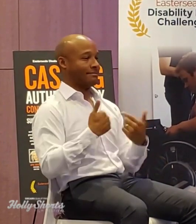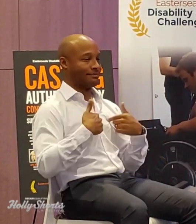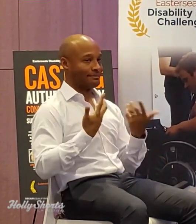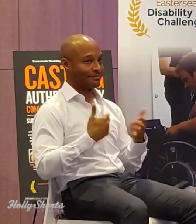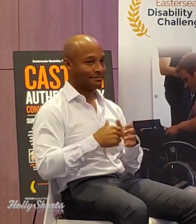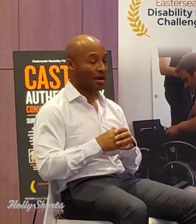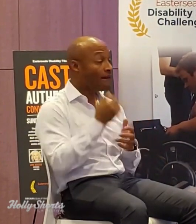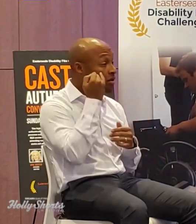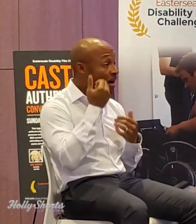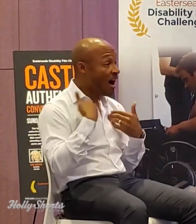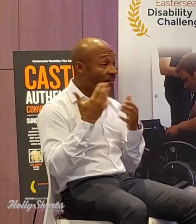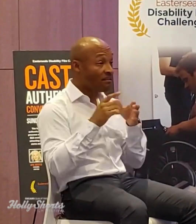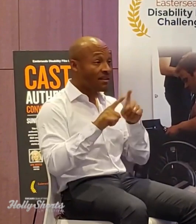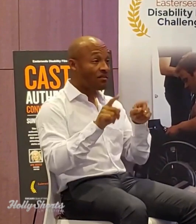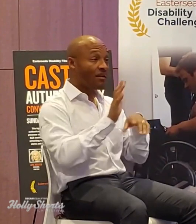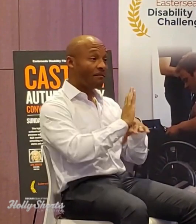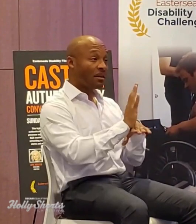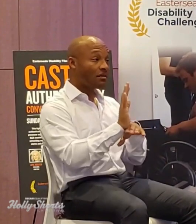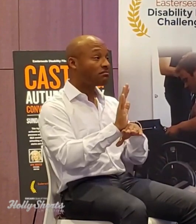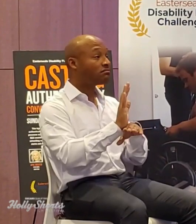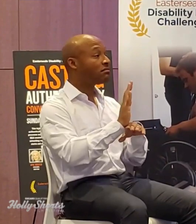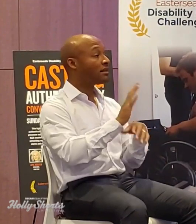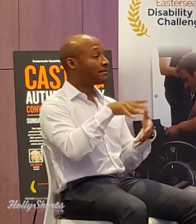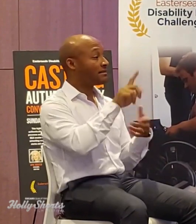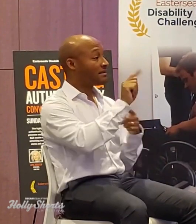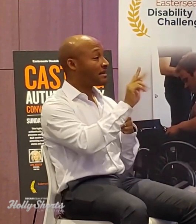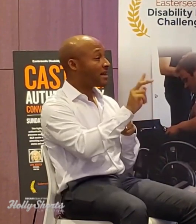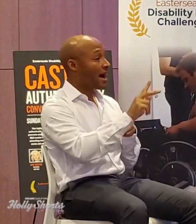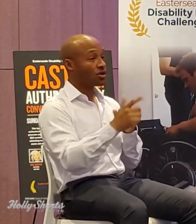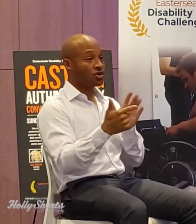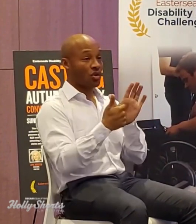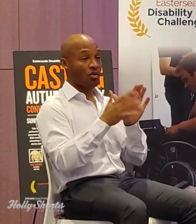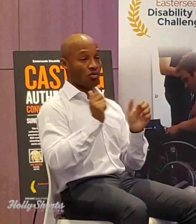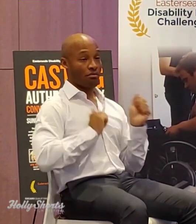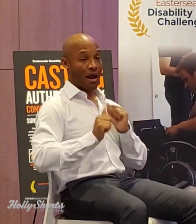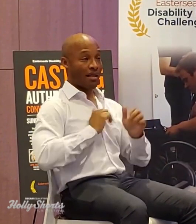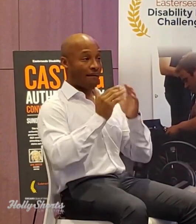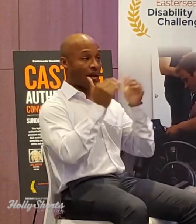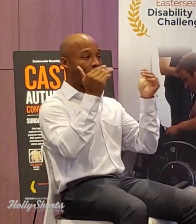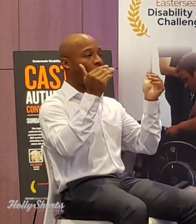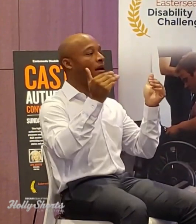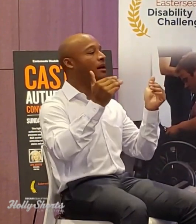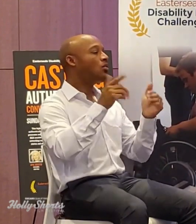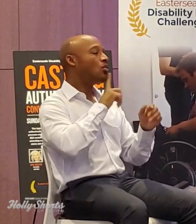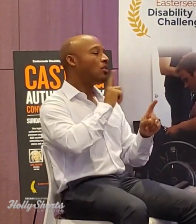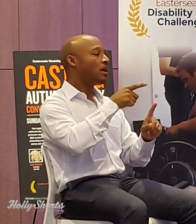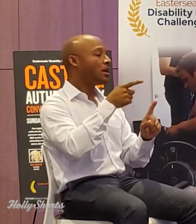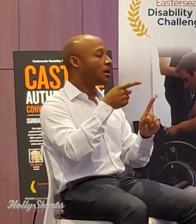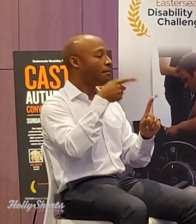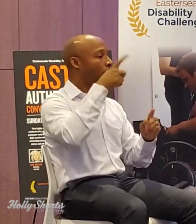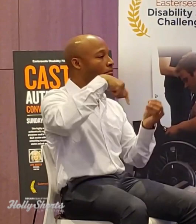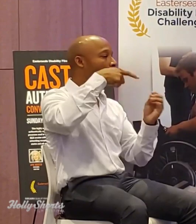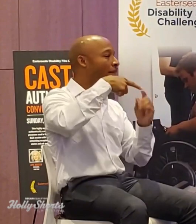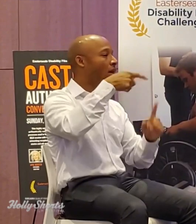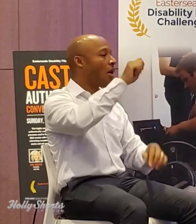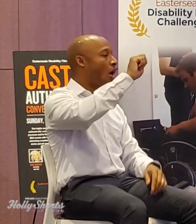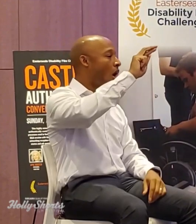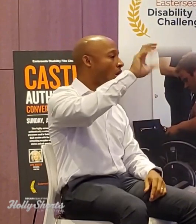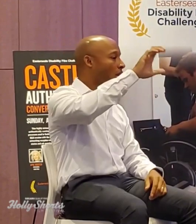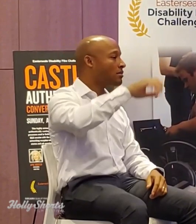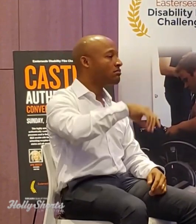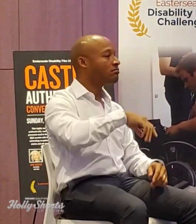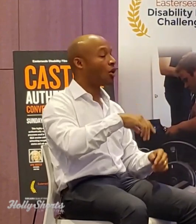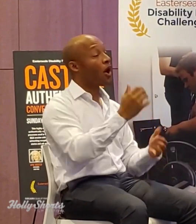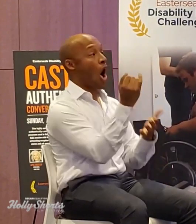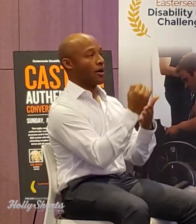that shows, you know, your dramatic level, I mean, it's about the arc, you know, so Right. We want to leave as much time as possible